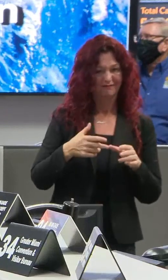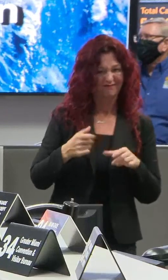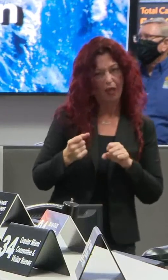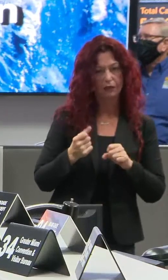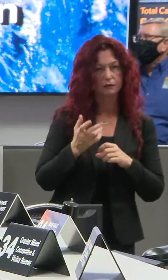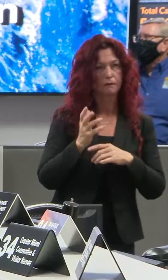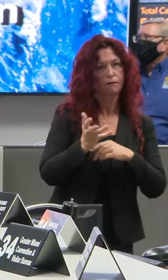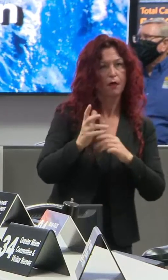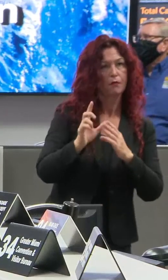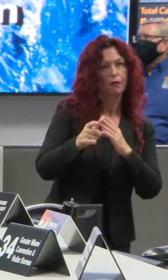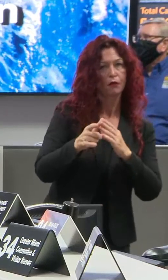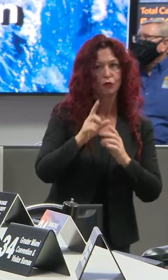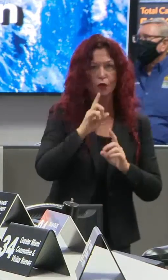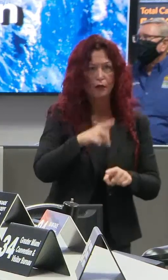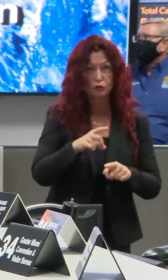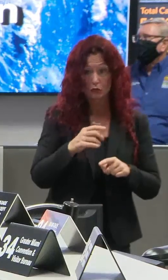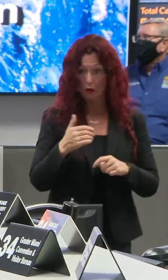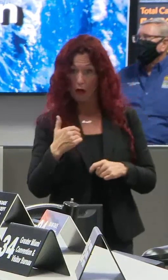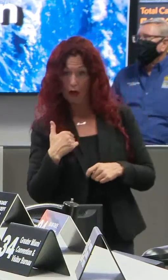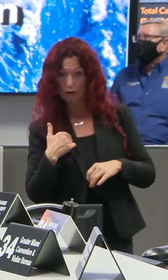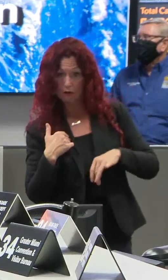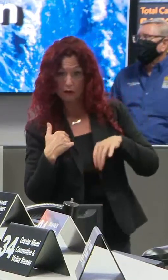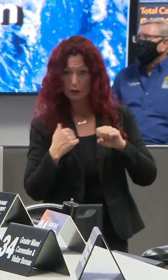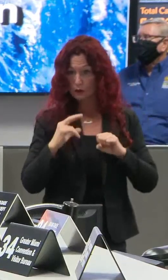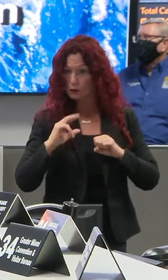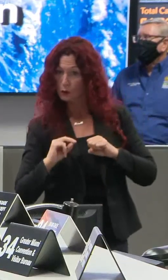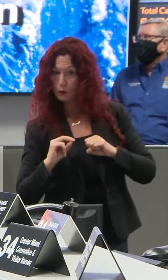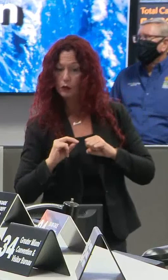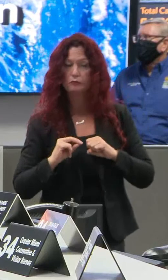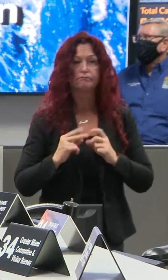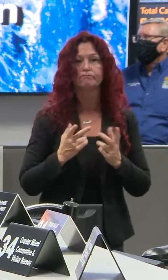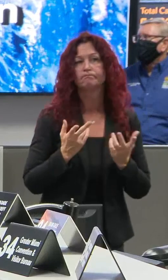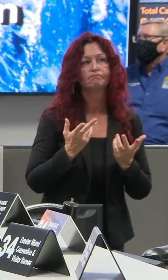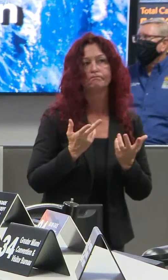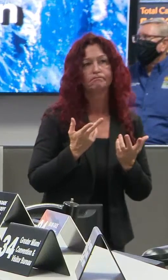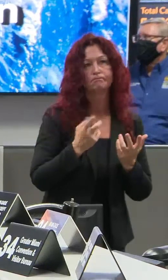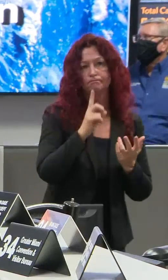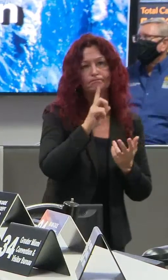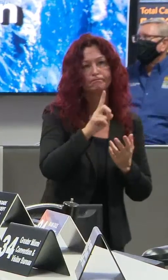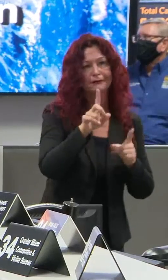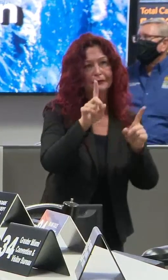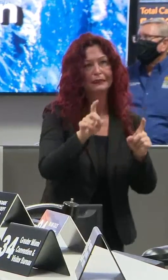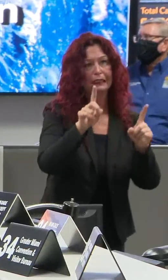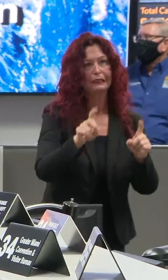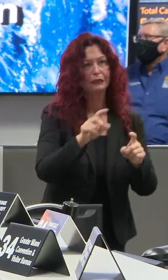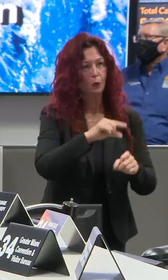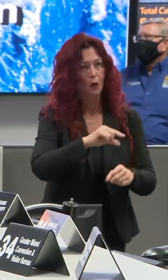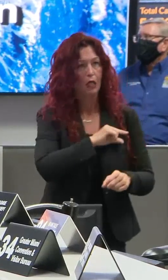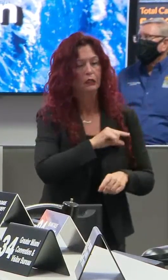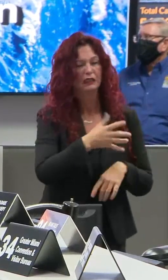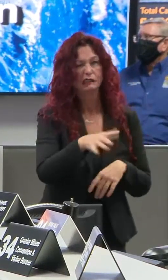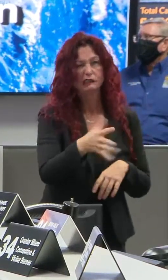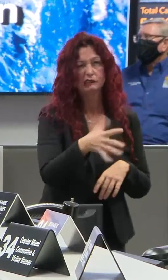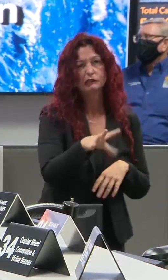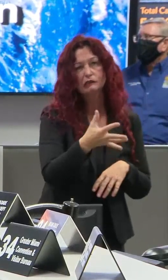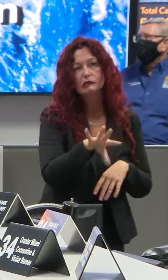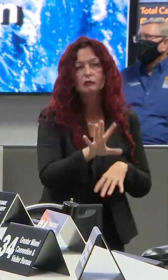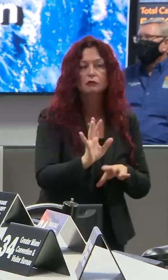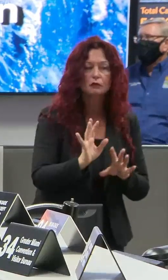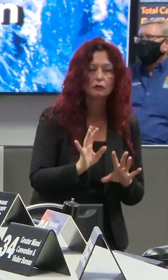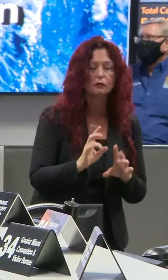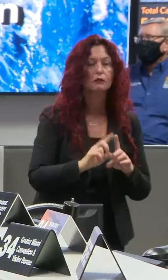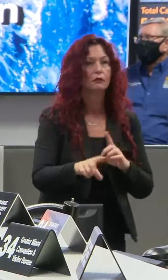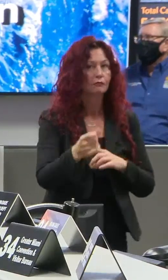have the virus or you have the antibody now. You could actually be infectious and not show it, or will